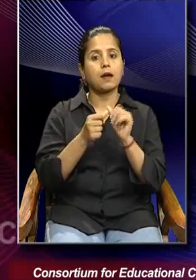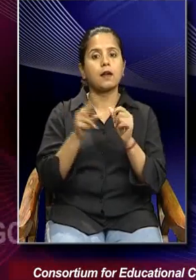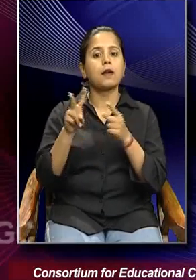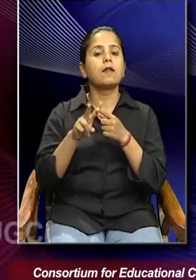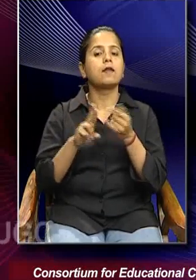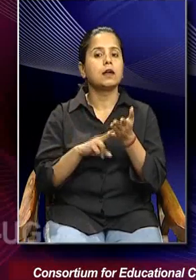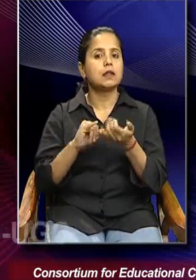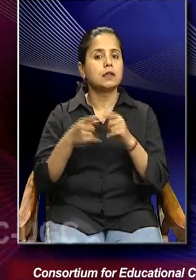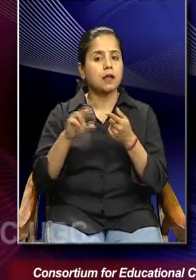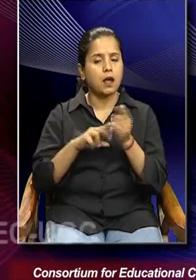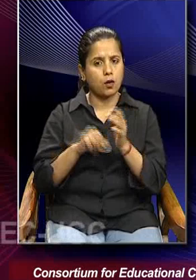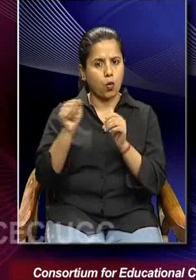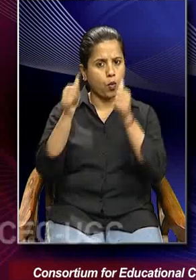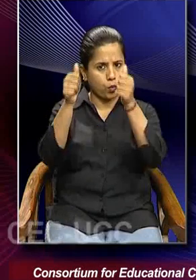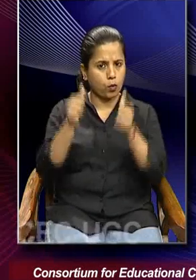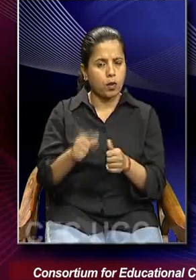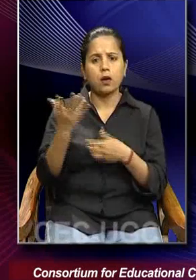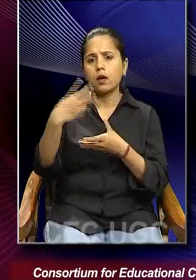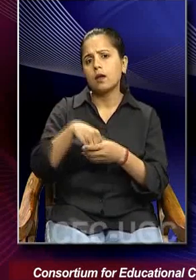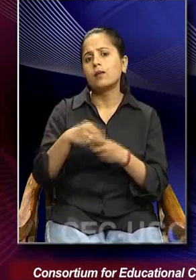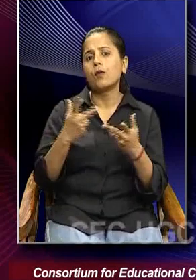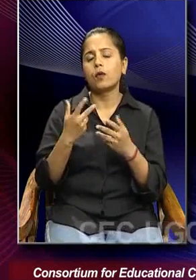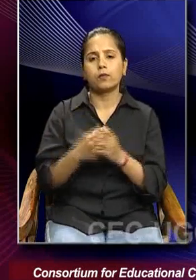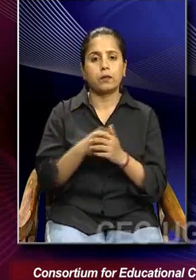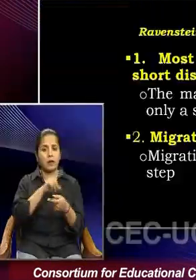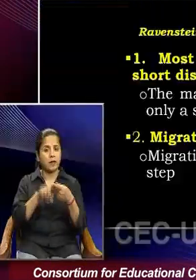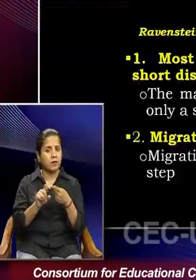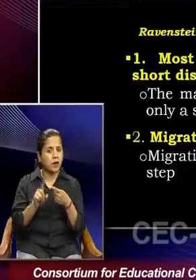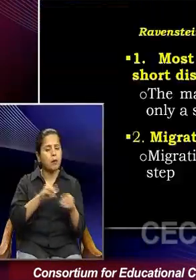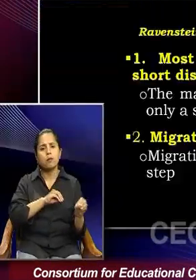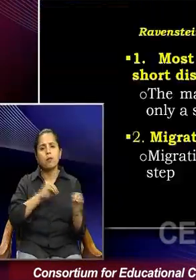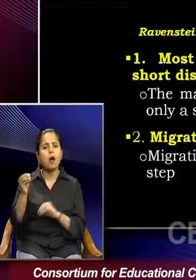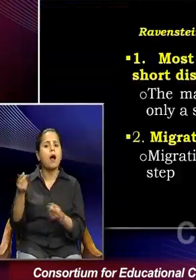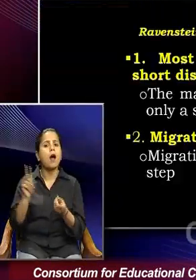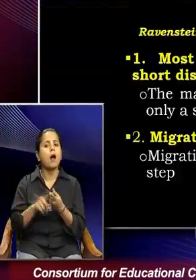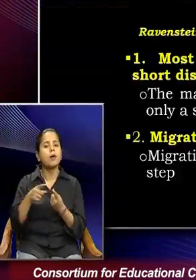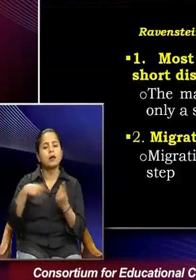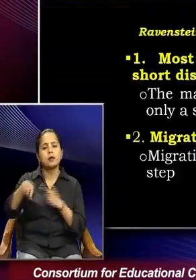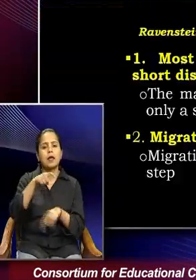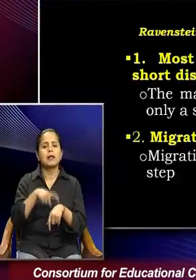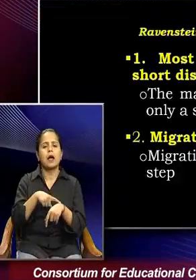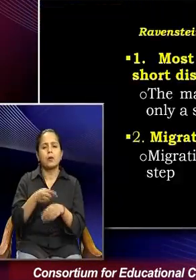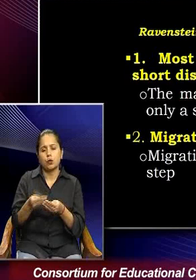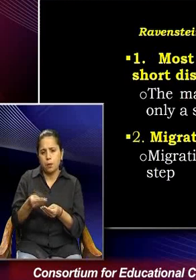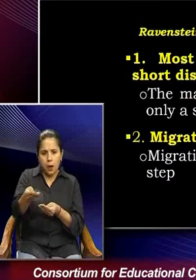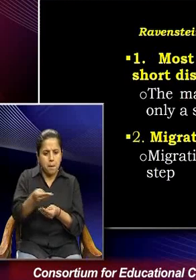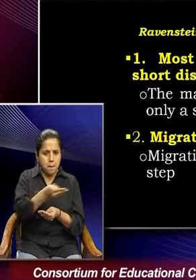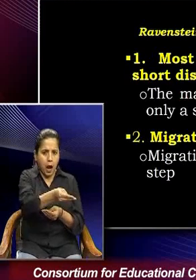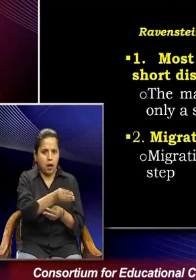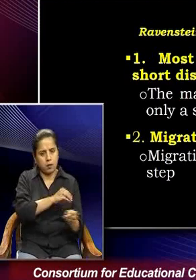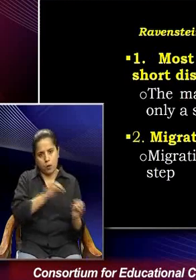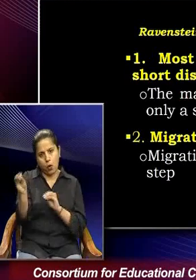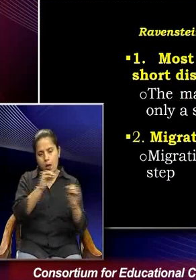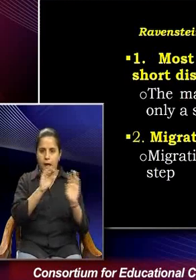postulate, the few of them include: first is most migration is over a short distance, and this